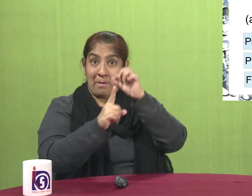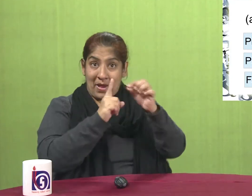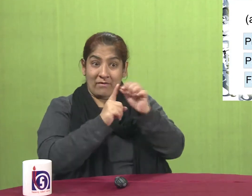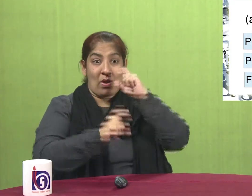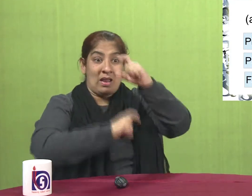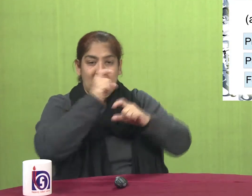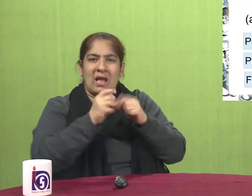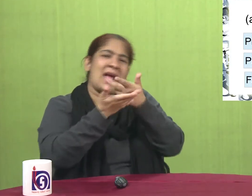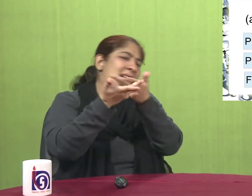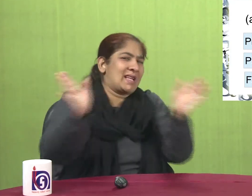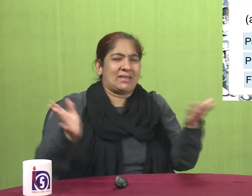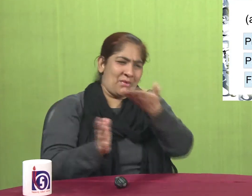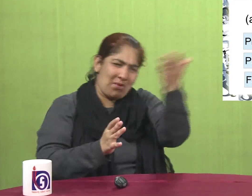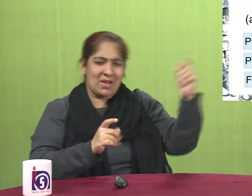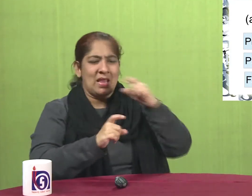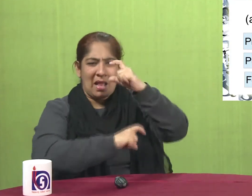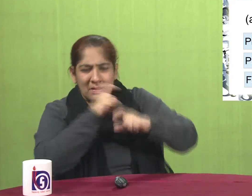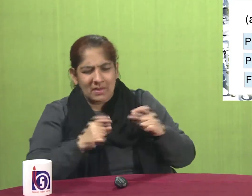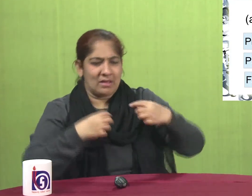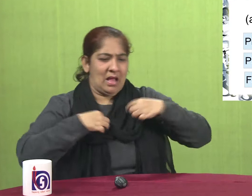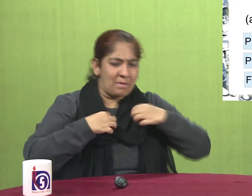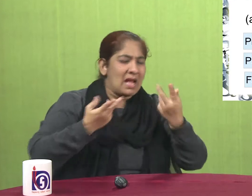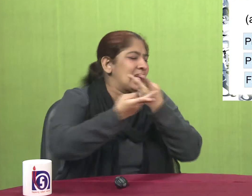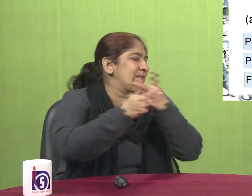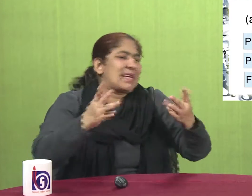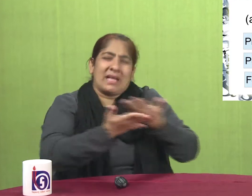In commercial banks, there are private sector banks,